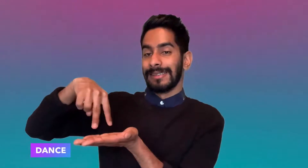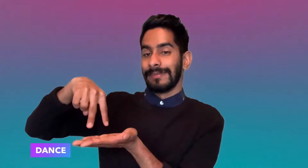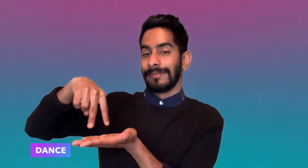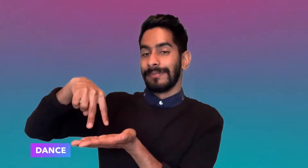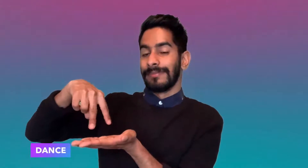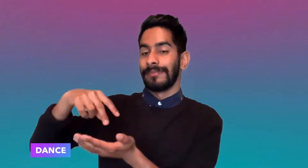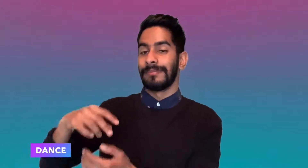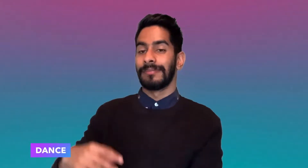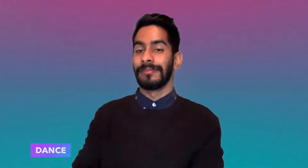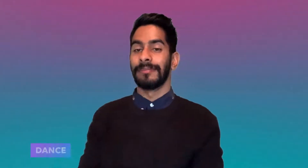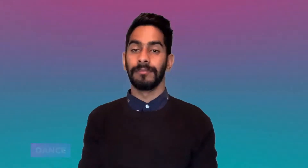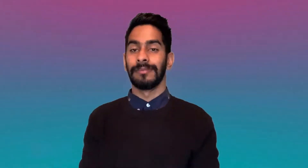Dance.